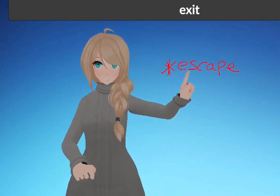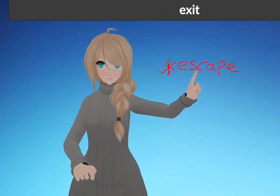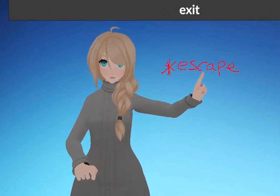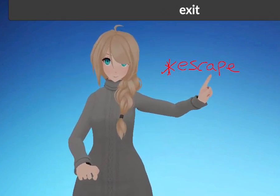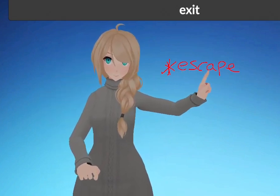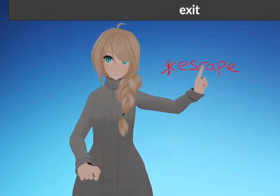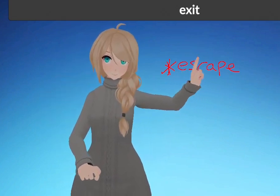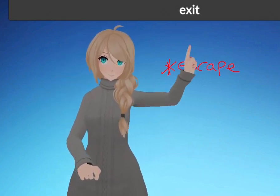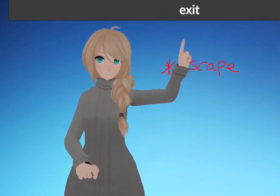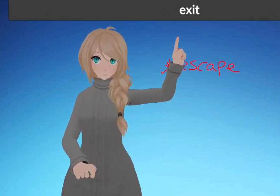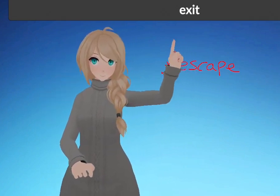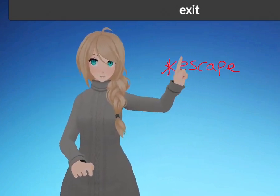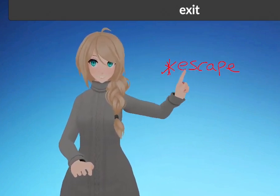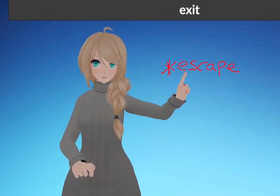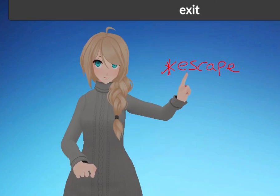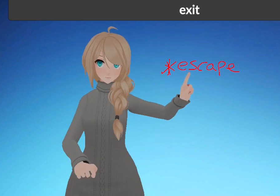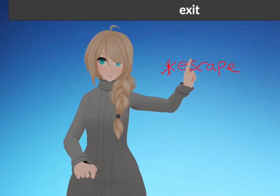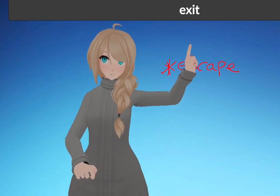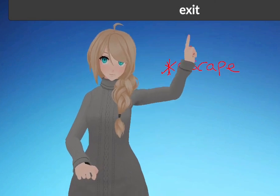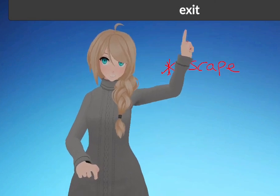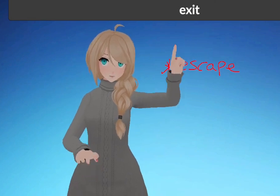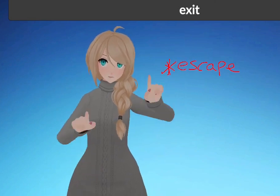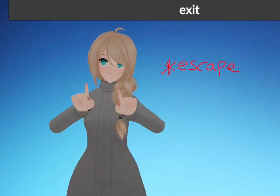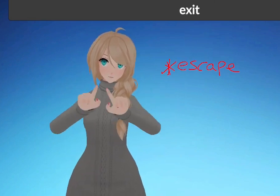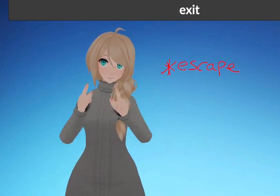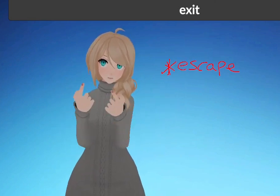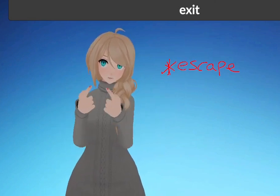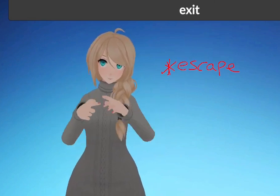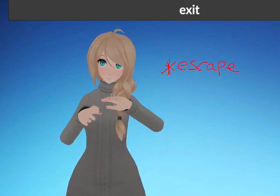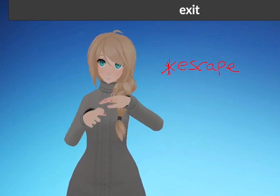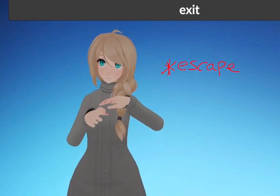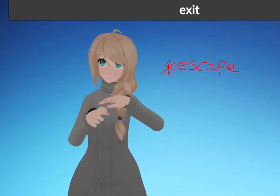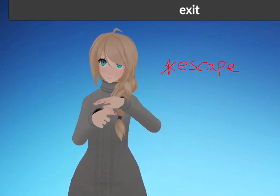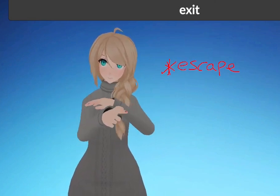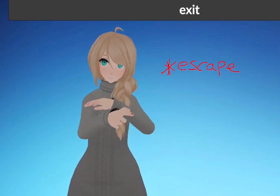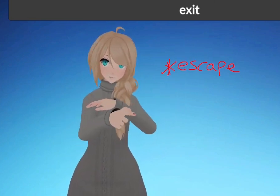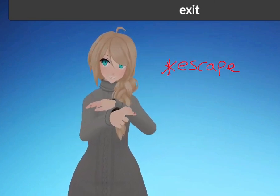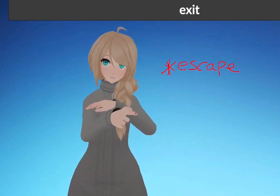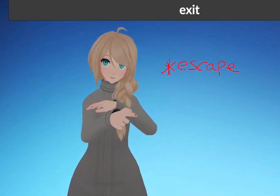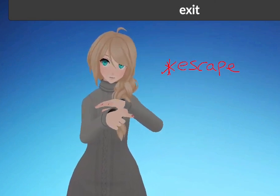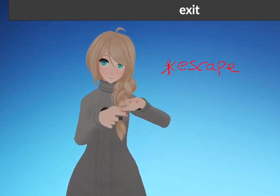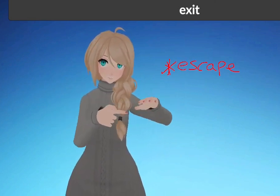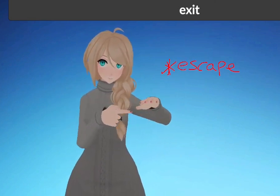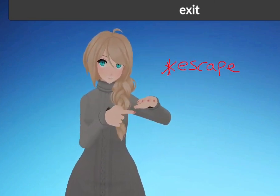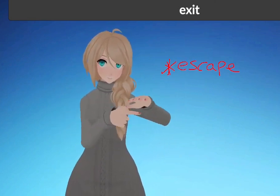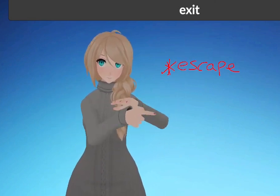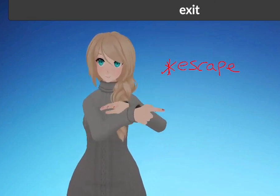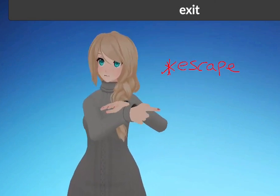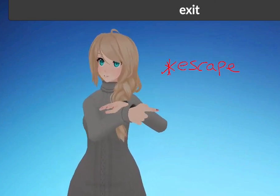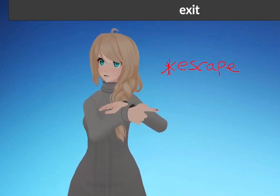extra, escape, extra, it's the same thing. Escape, extra.